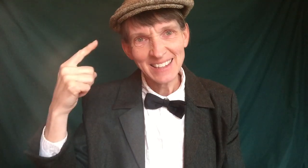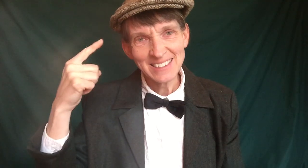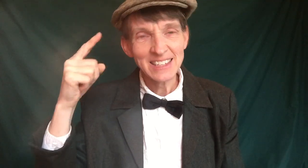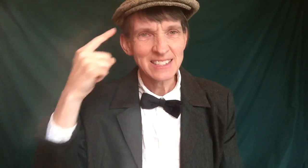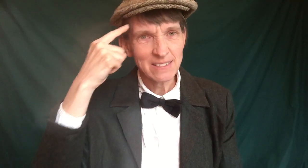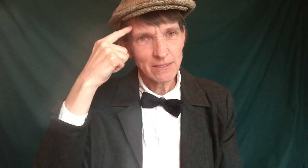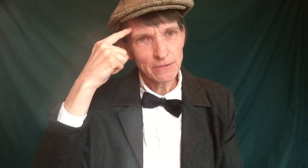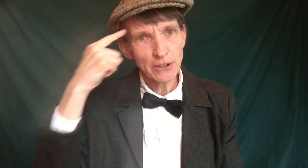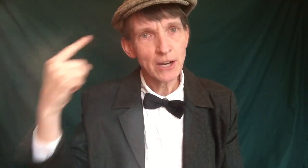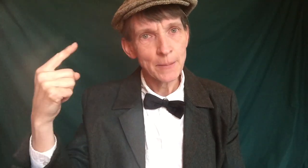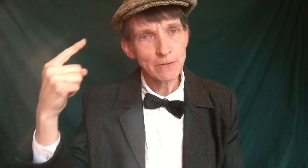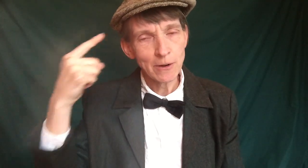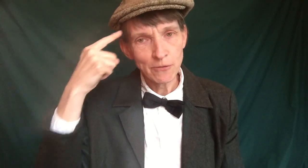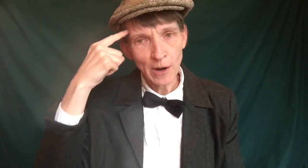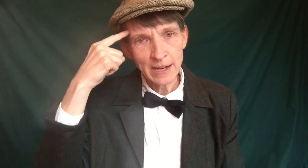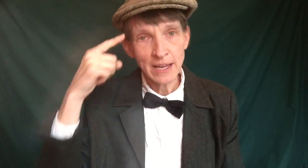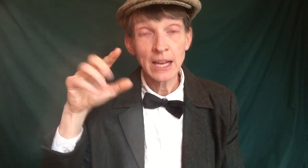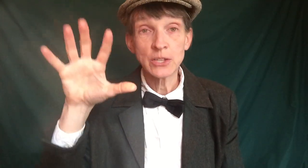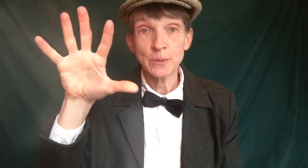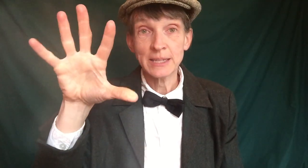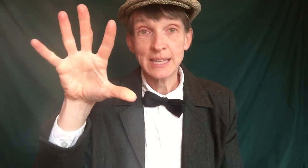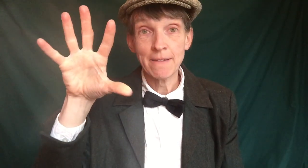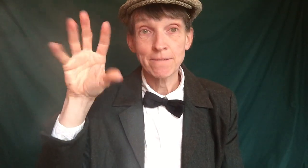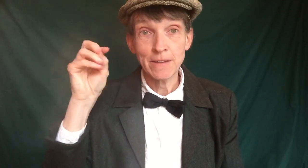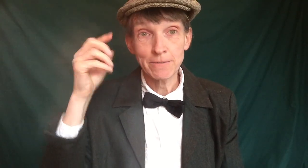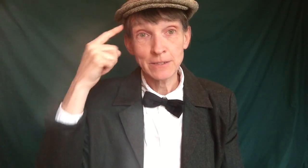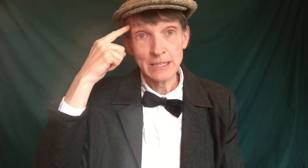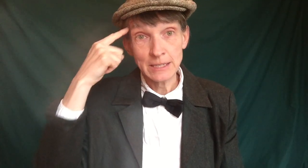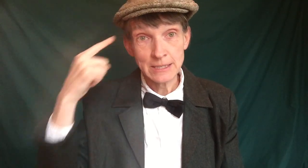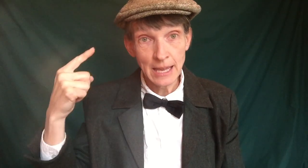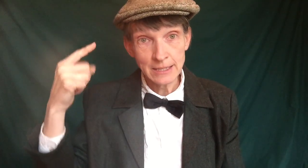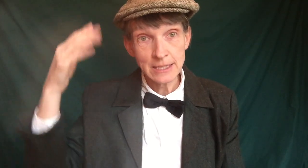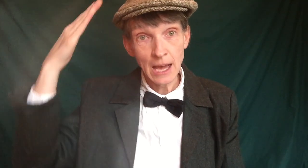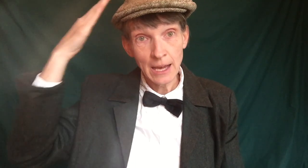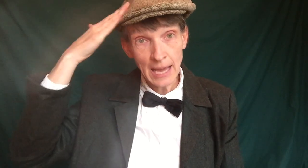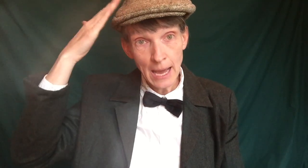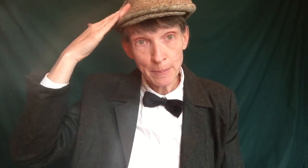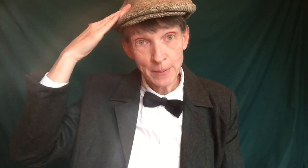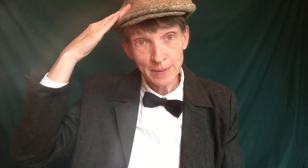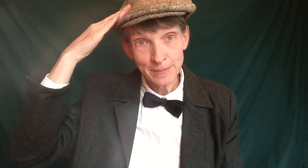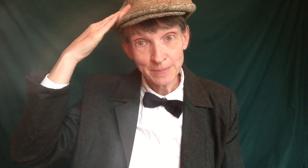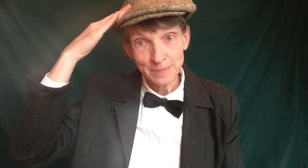cents is a little figure coming from our forehead. So we can say 50 cents a cap.